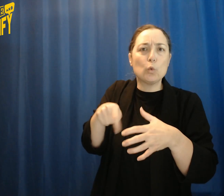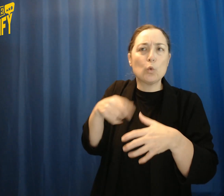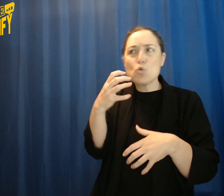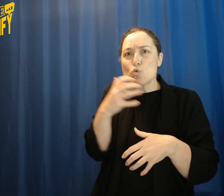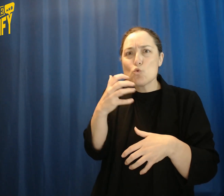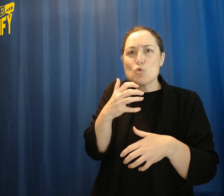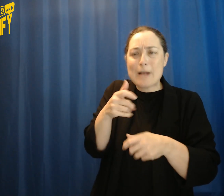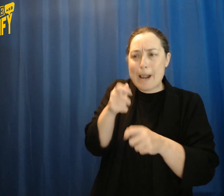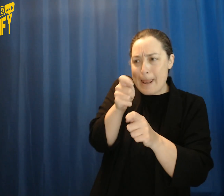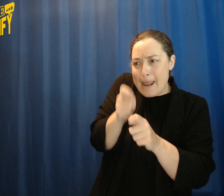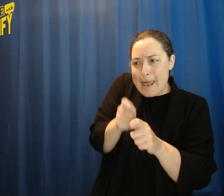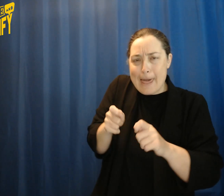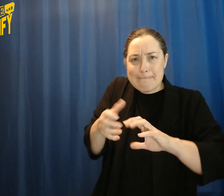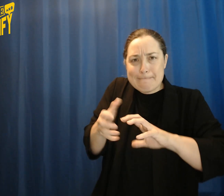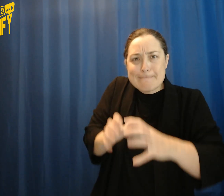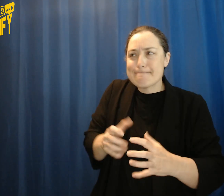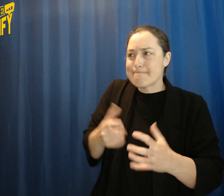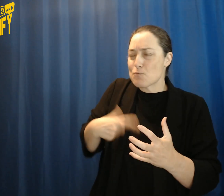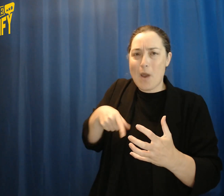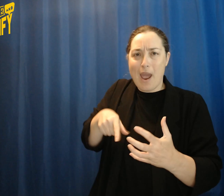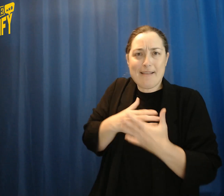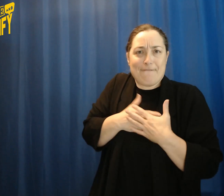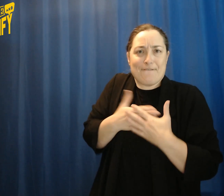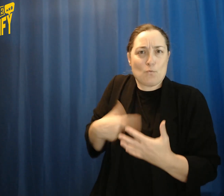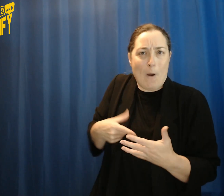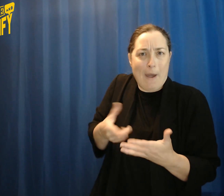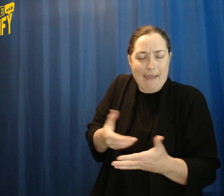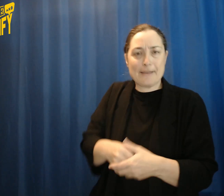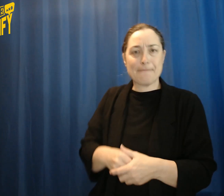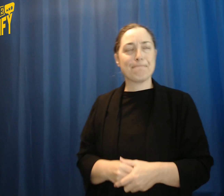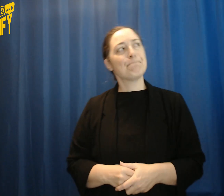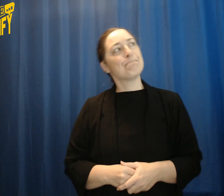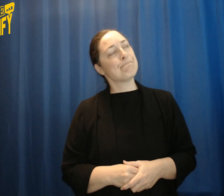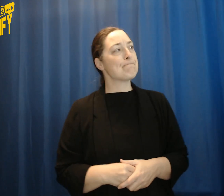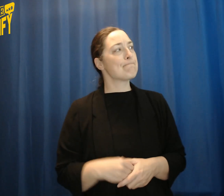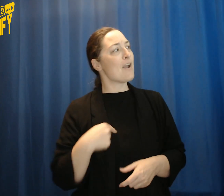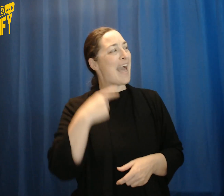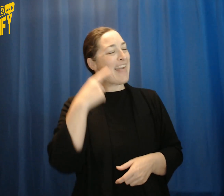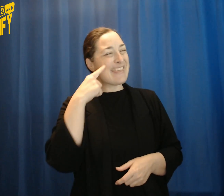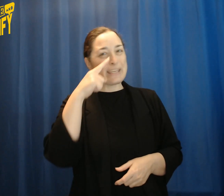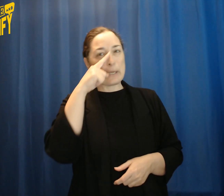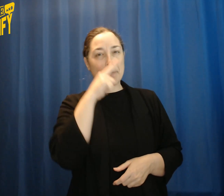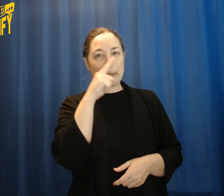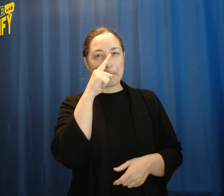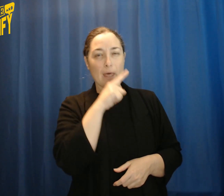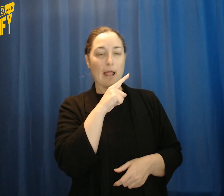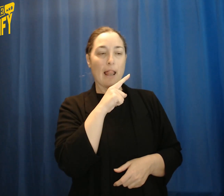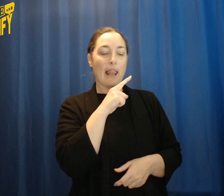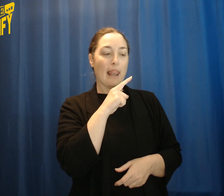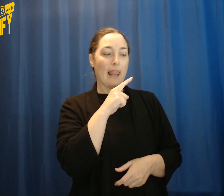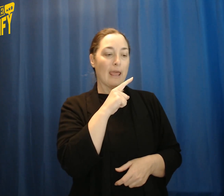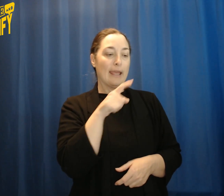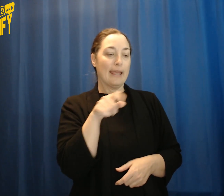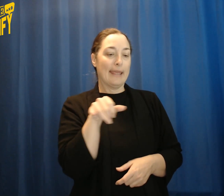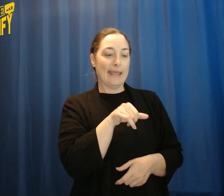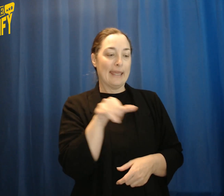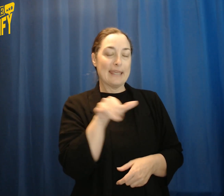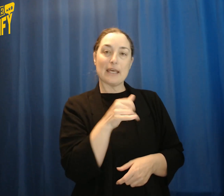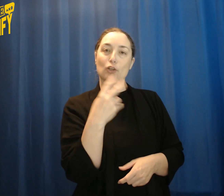your chosen art form, I guess? I think people can be either 2D or 3D artists